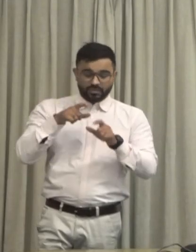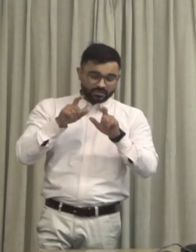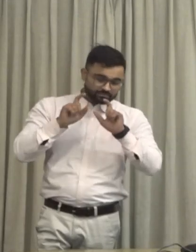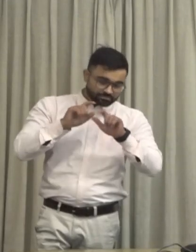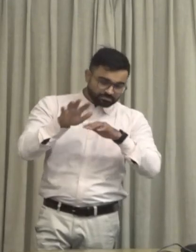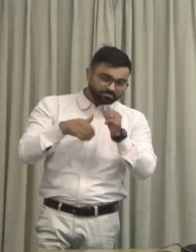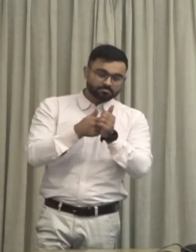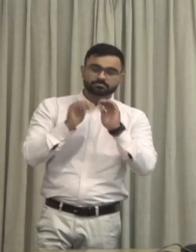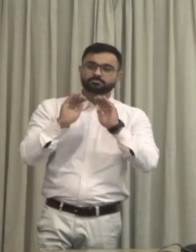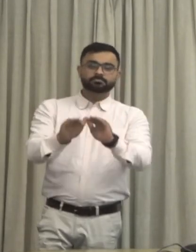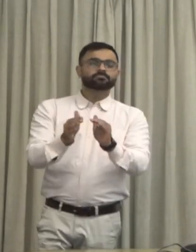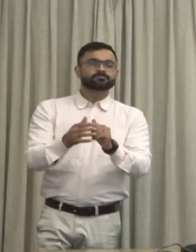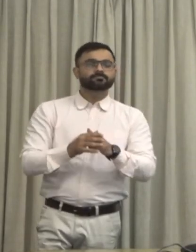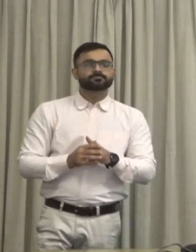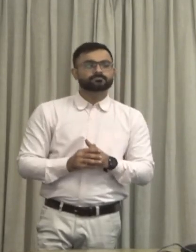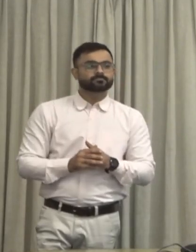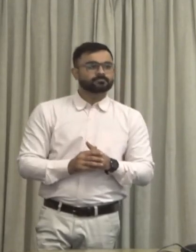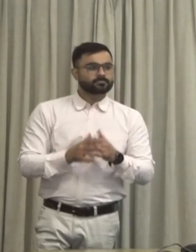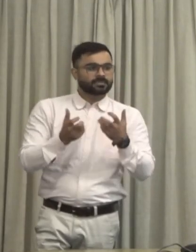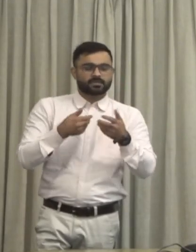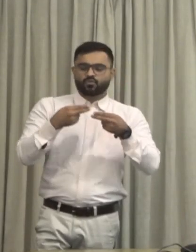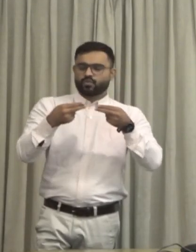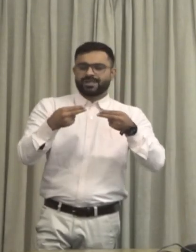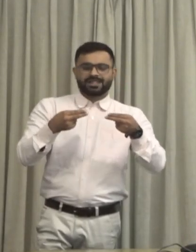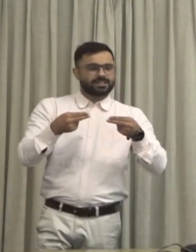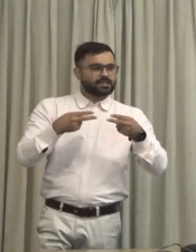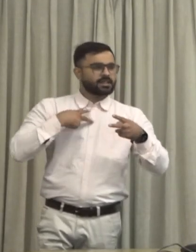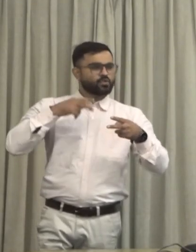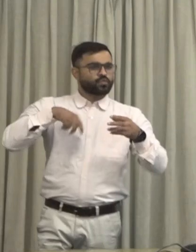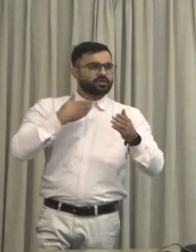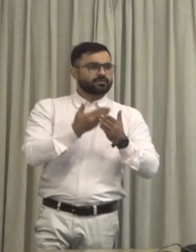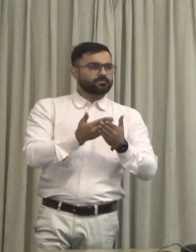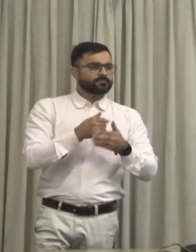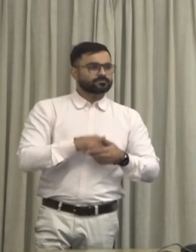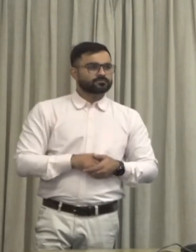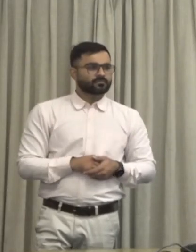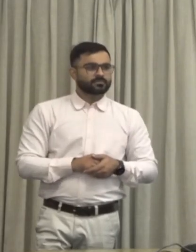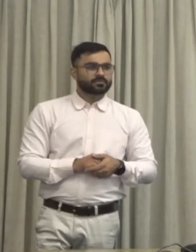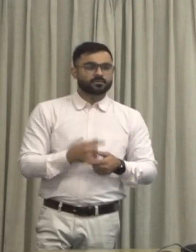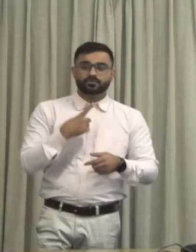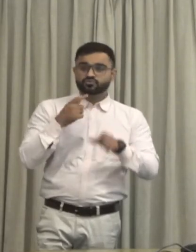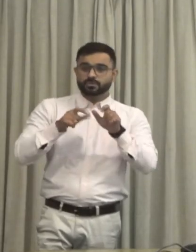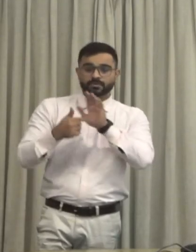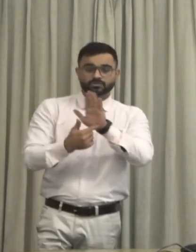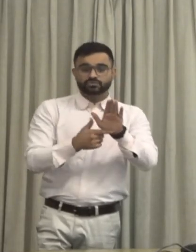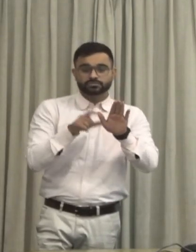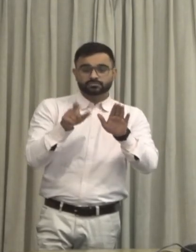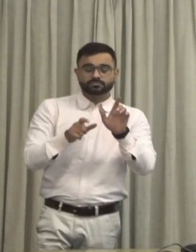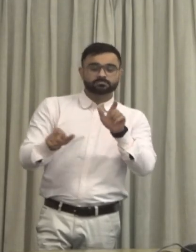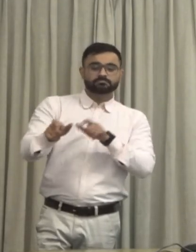caregivers, didn't want to take that call. Because somebody has to represent you, and